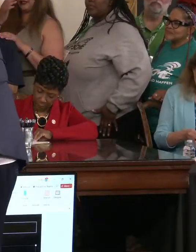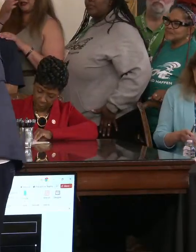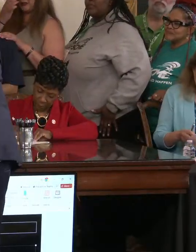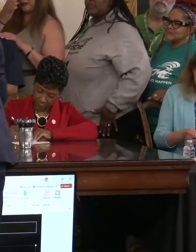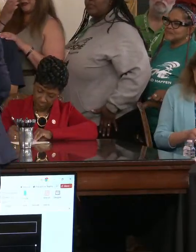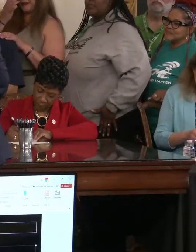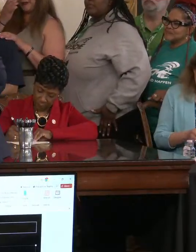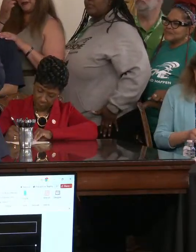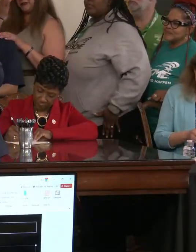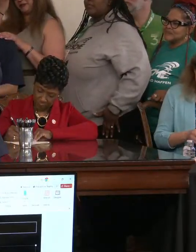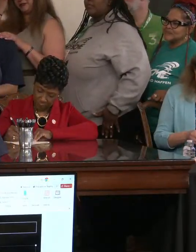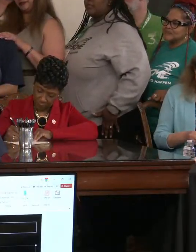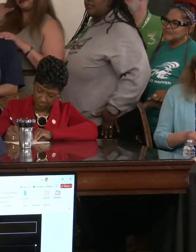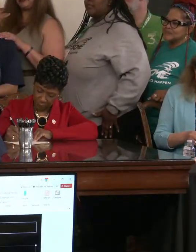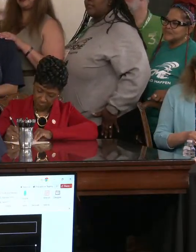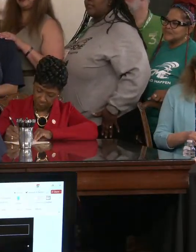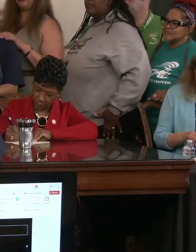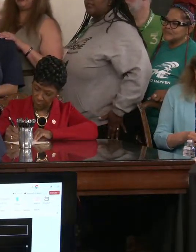boards.